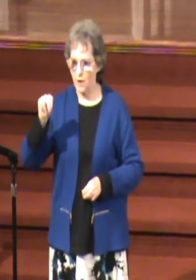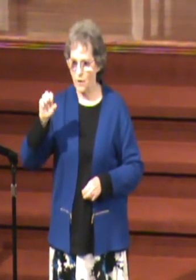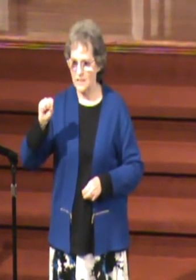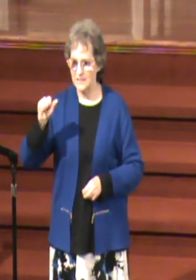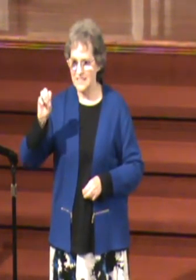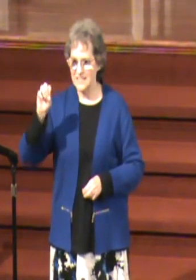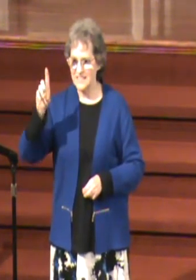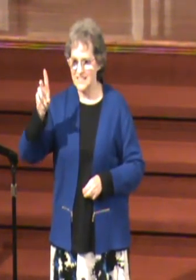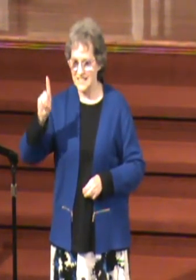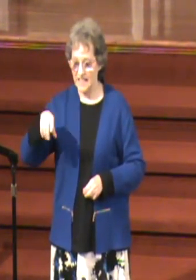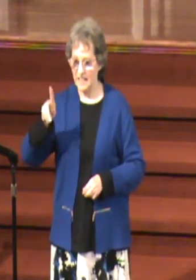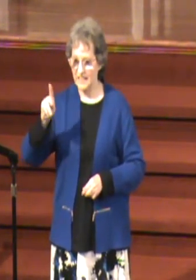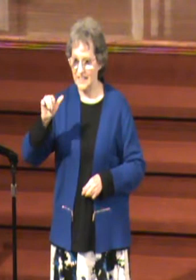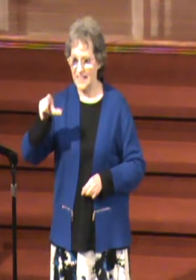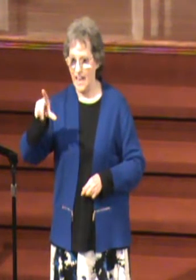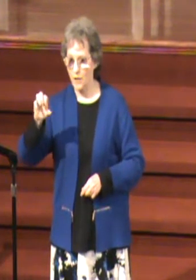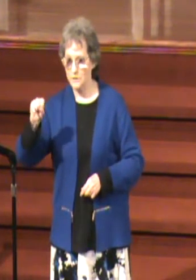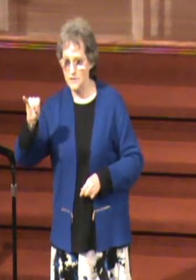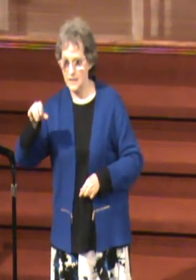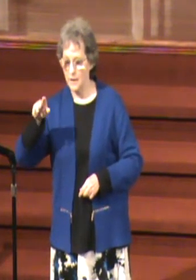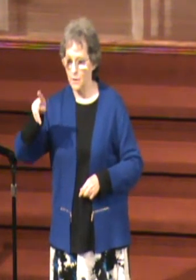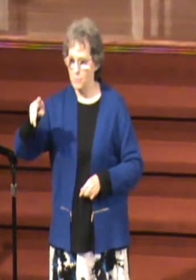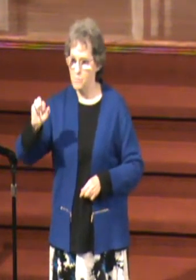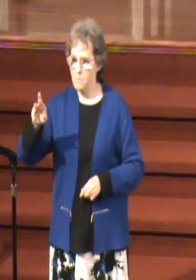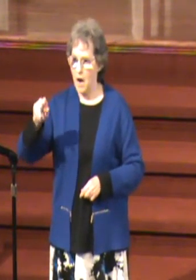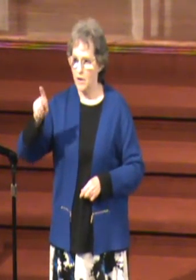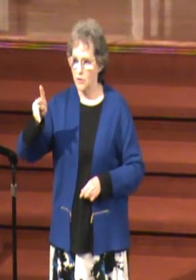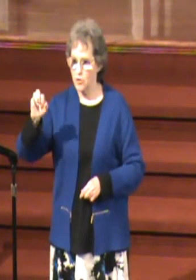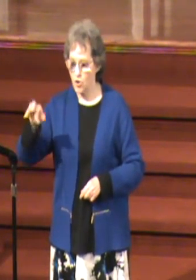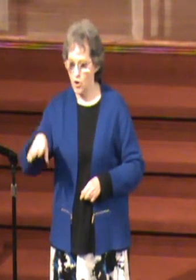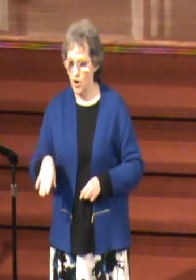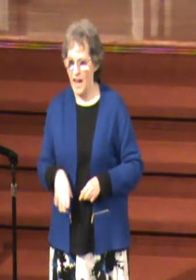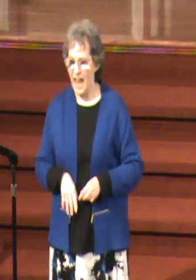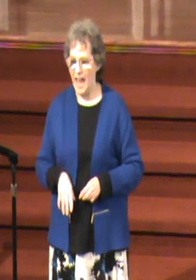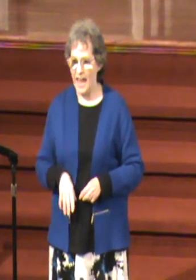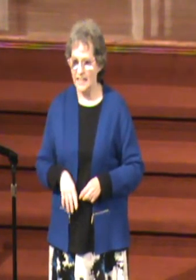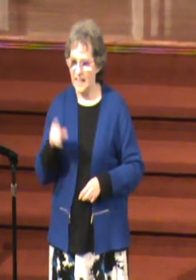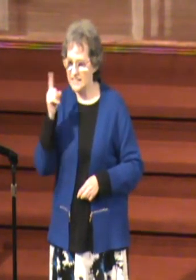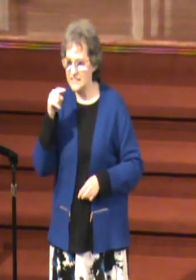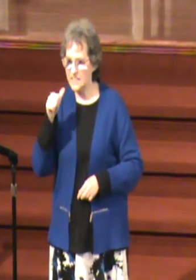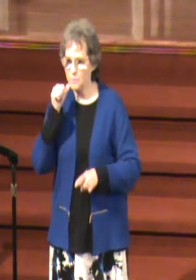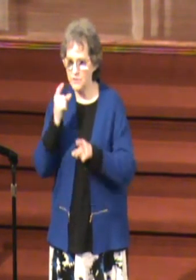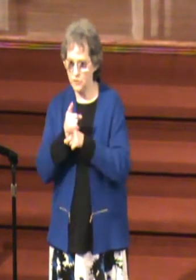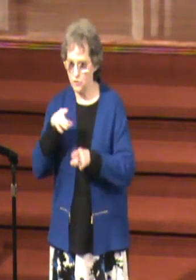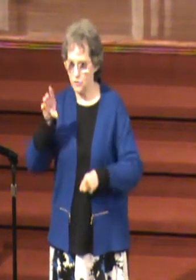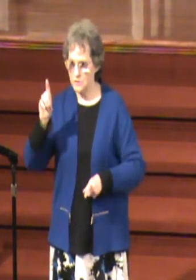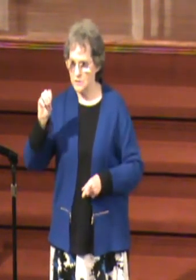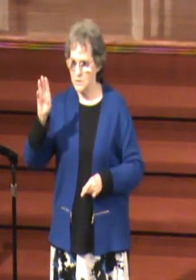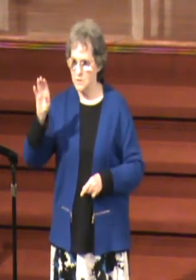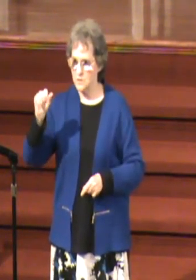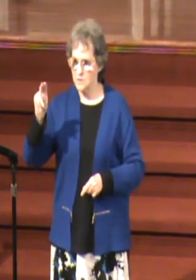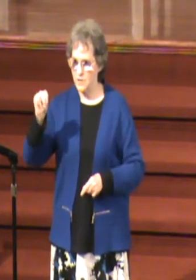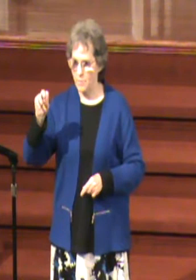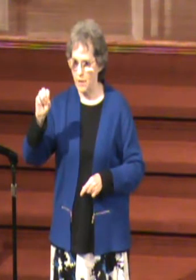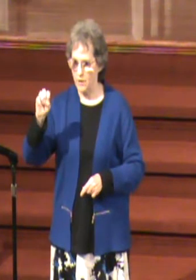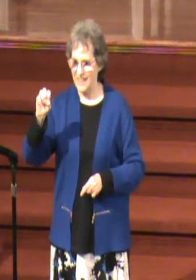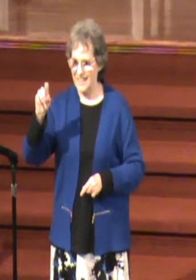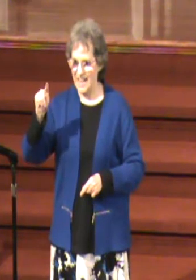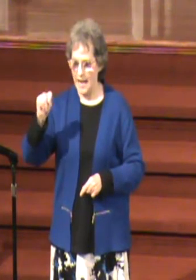Kelsey Parker, Addison Townsend, and stepsister, Debonay Brandon, her grandmother, Rosemary,